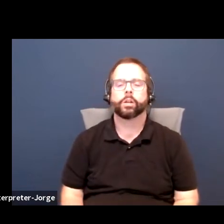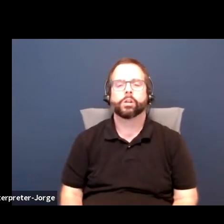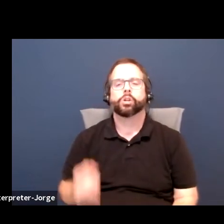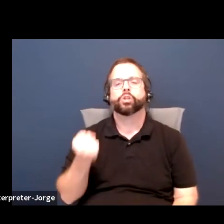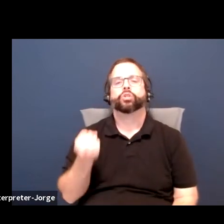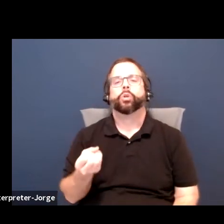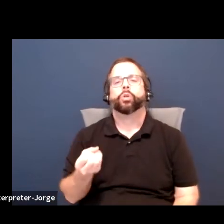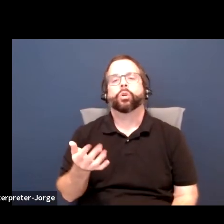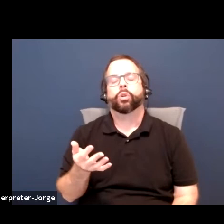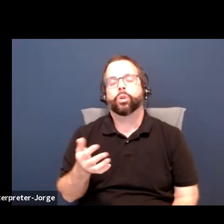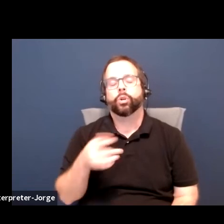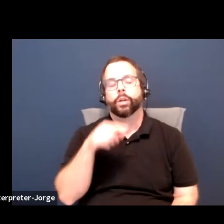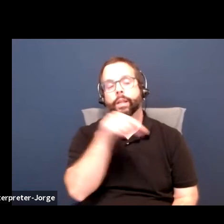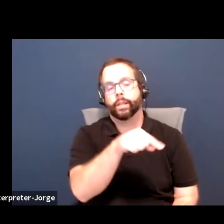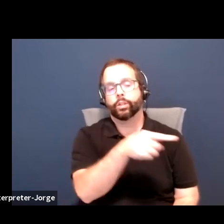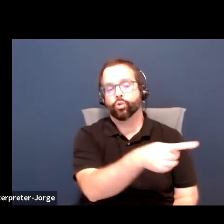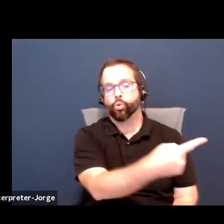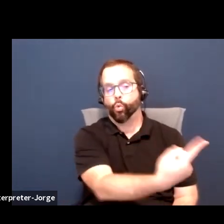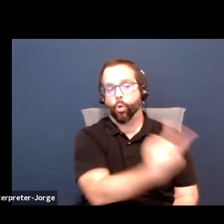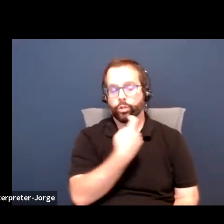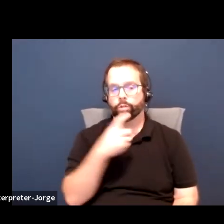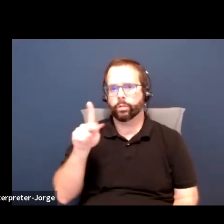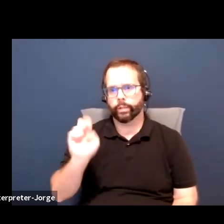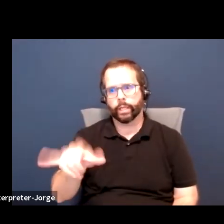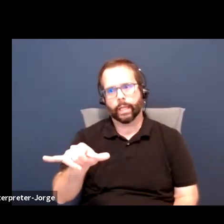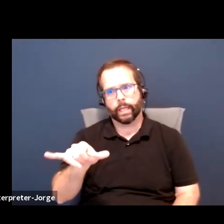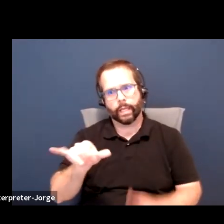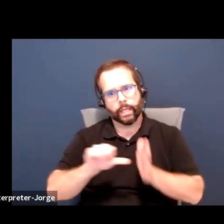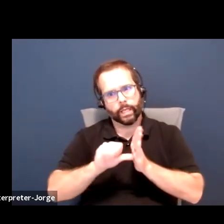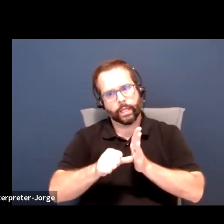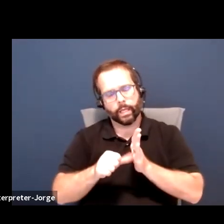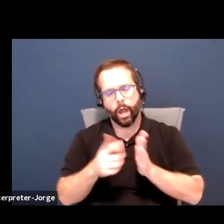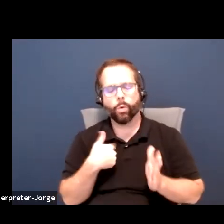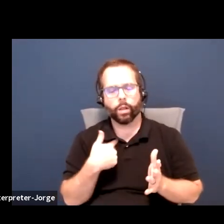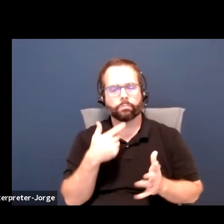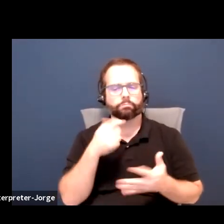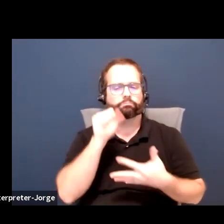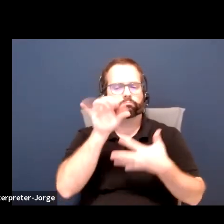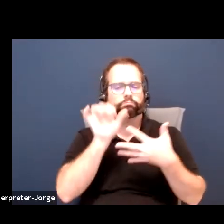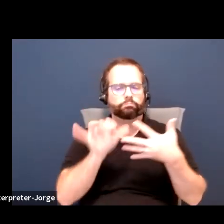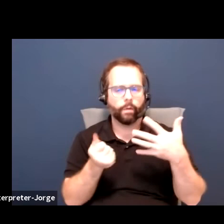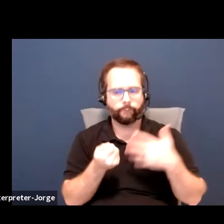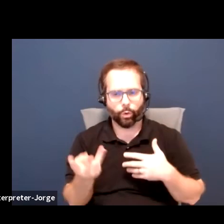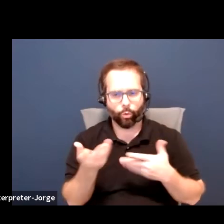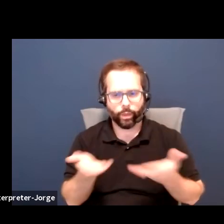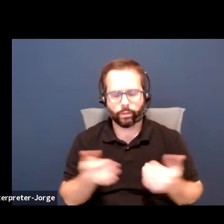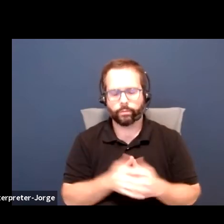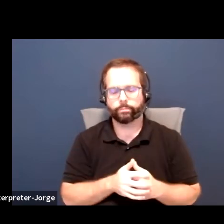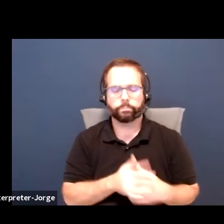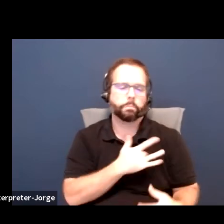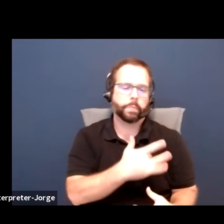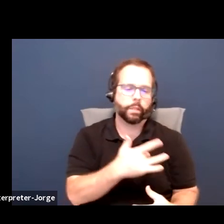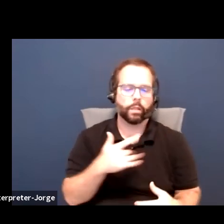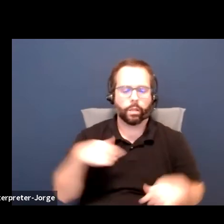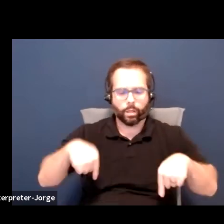This is a really key question, and I would mention a couple of things here. One, usually when Access Living is going about